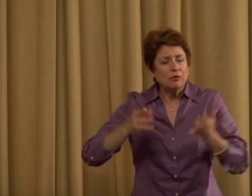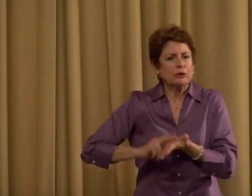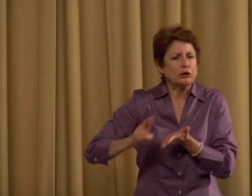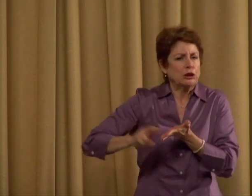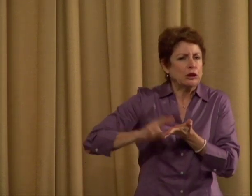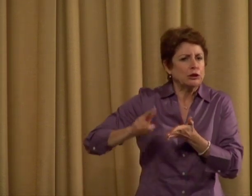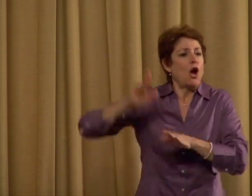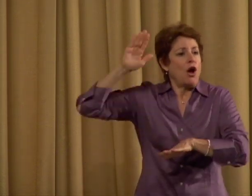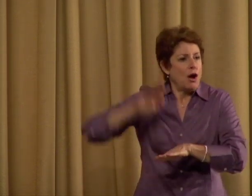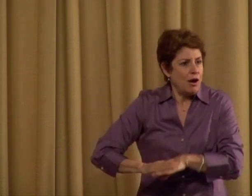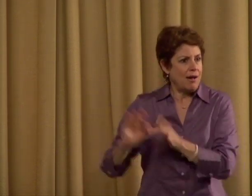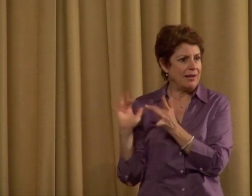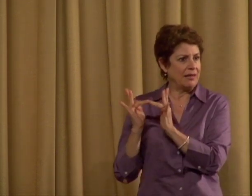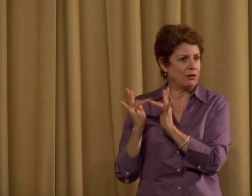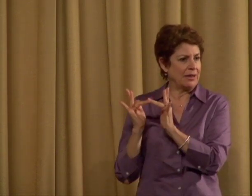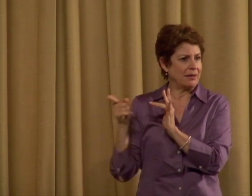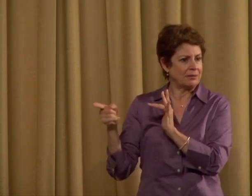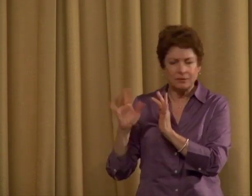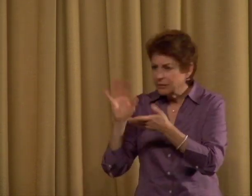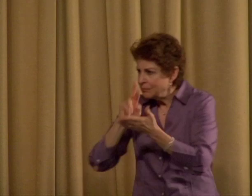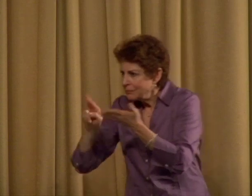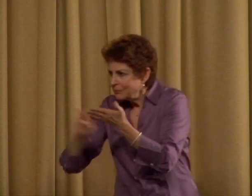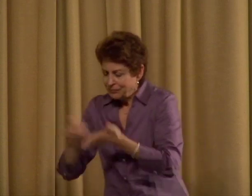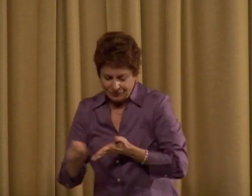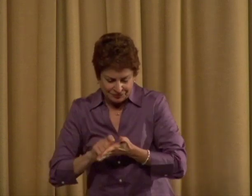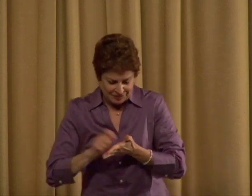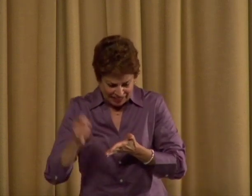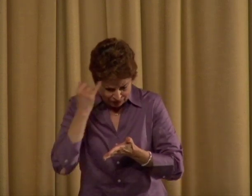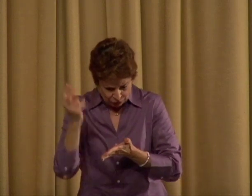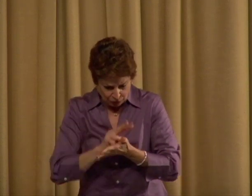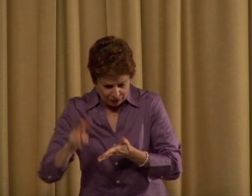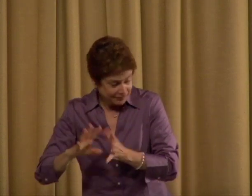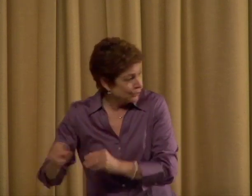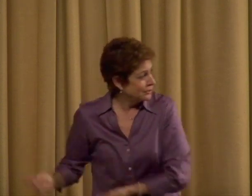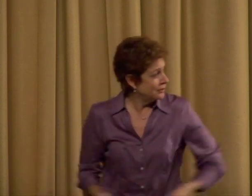2 weeks later, I did some research on the internet.